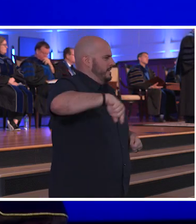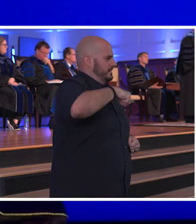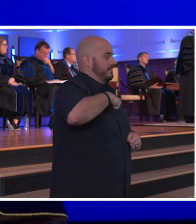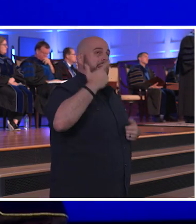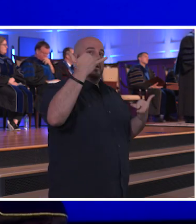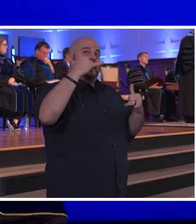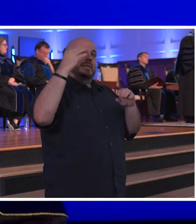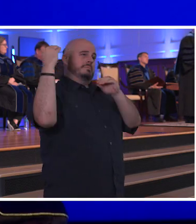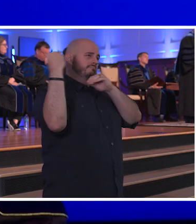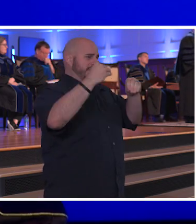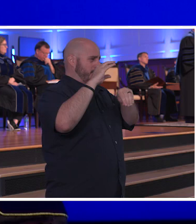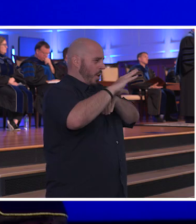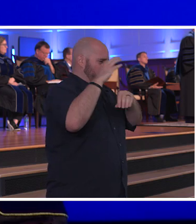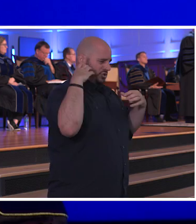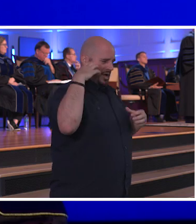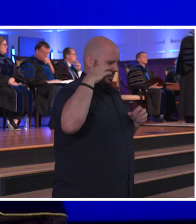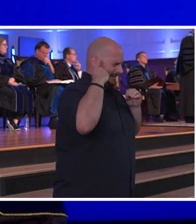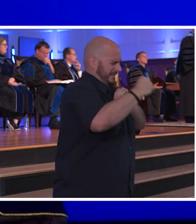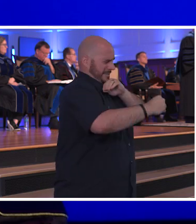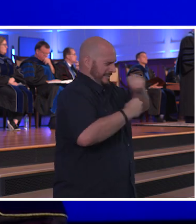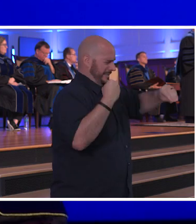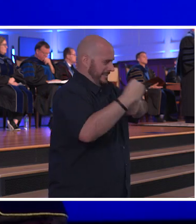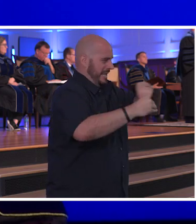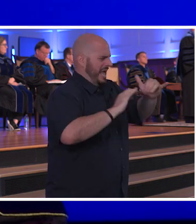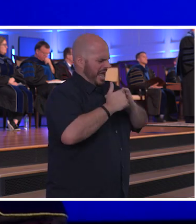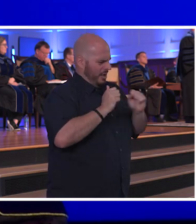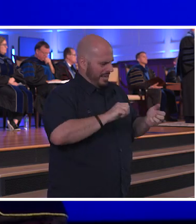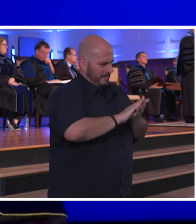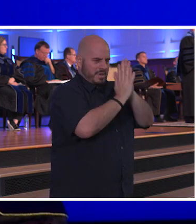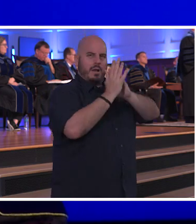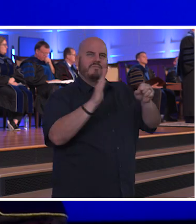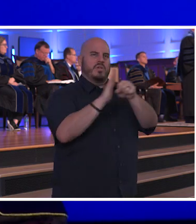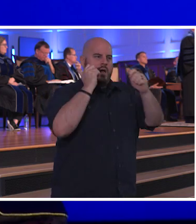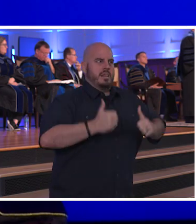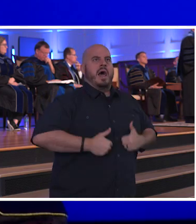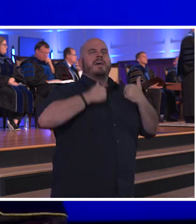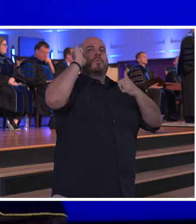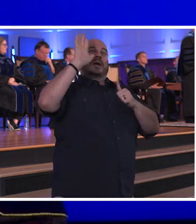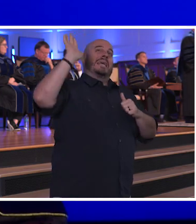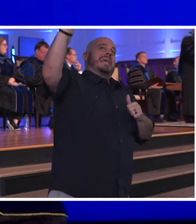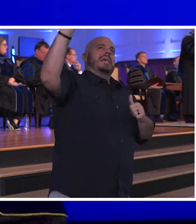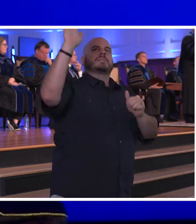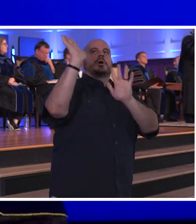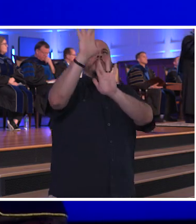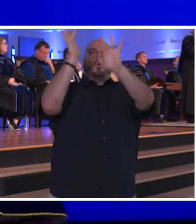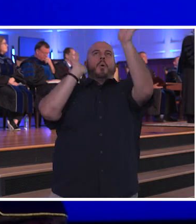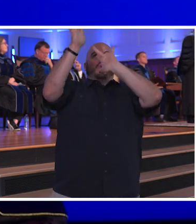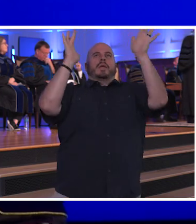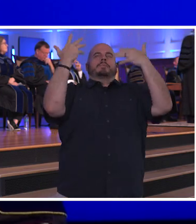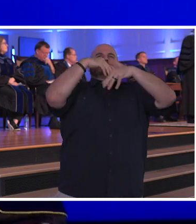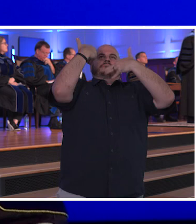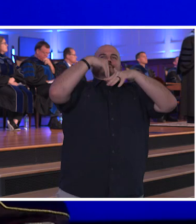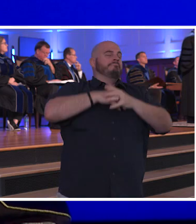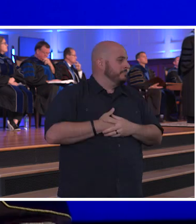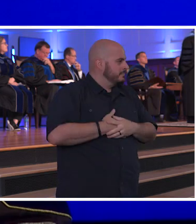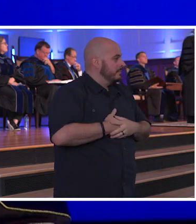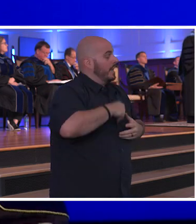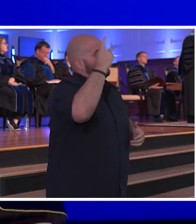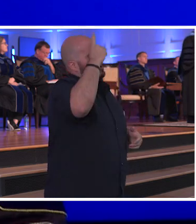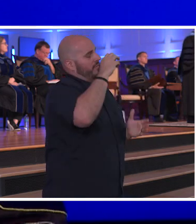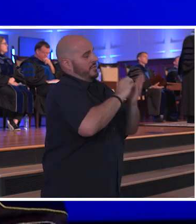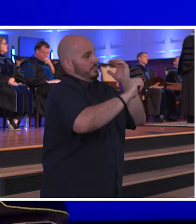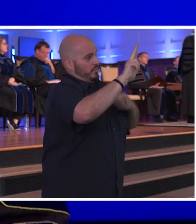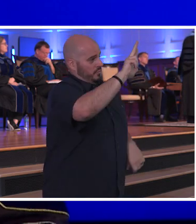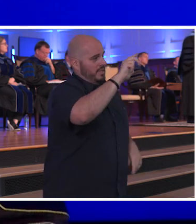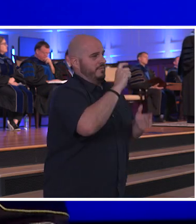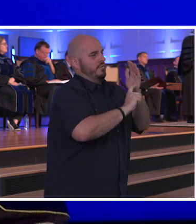be fully alive for his glory. And of course, Proverbs chapter 3, verses 5 through 6 are probably